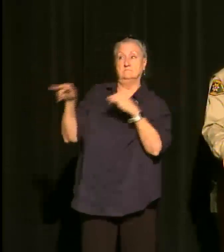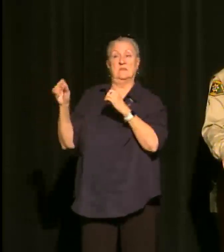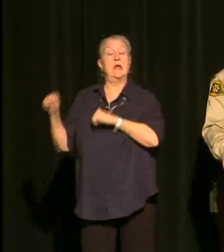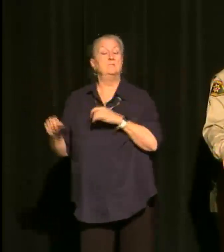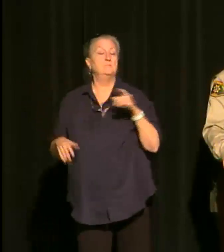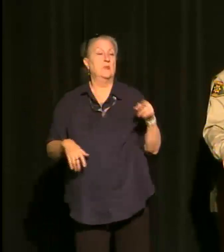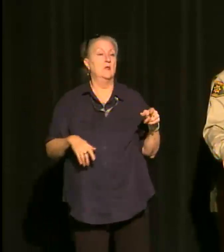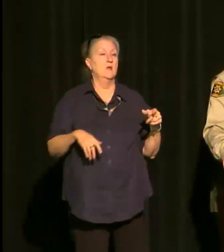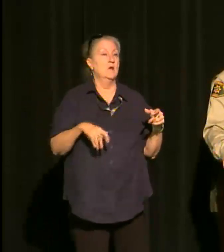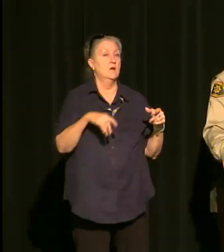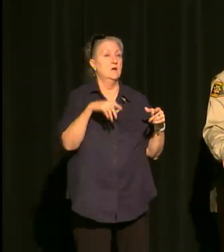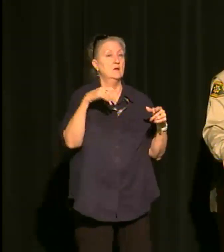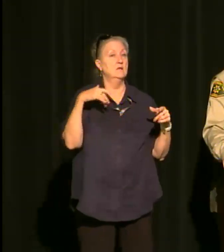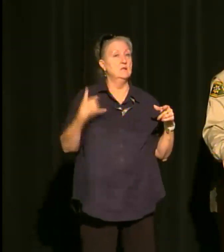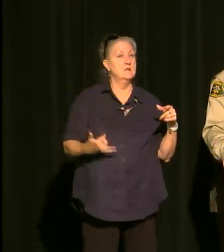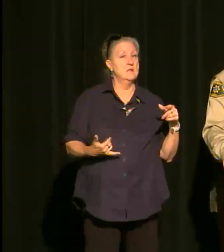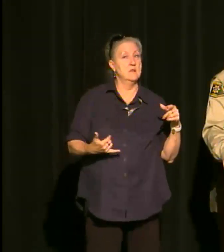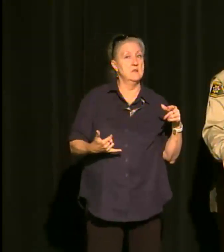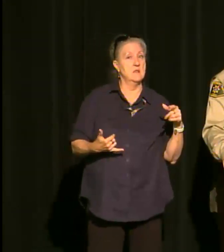The